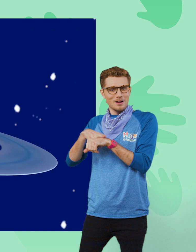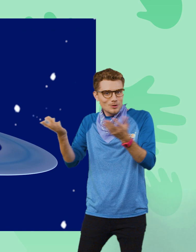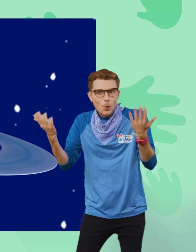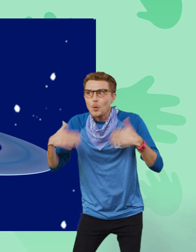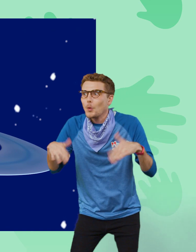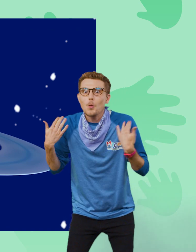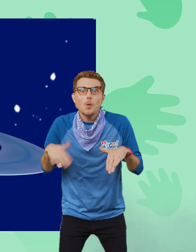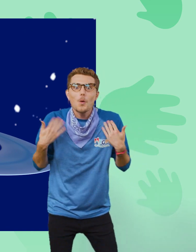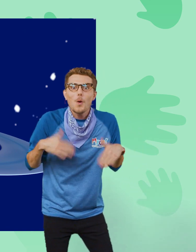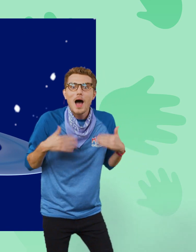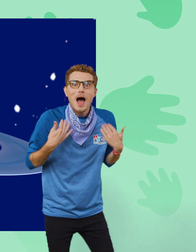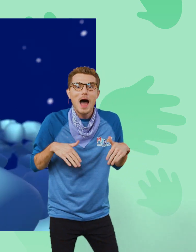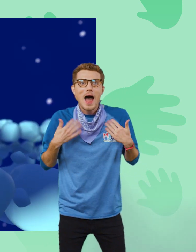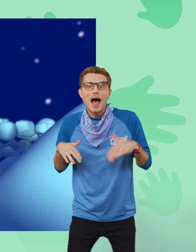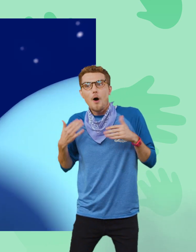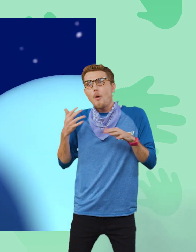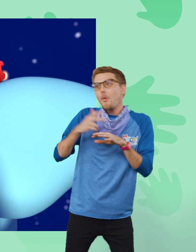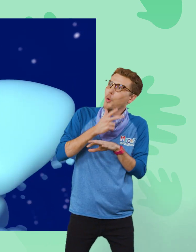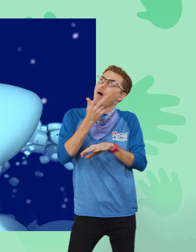course! Whoa!